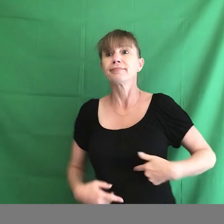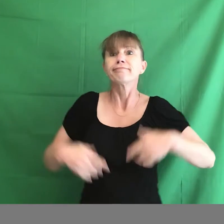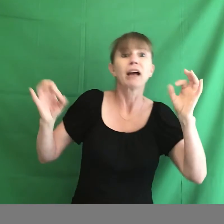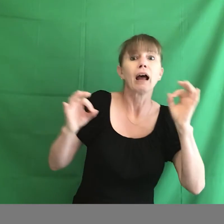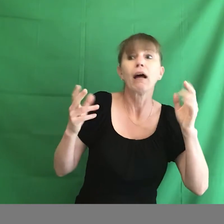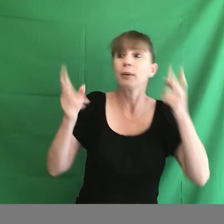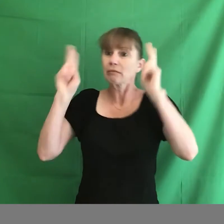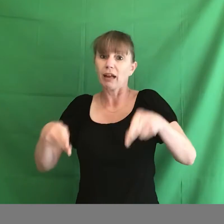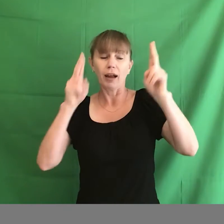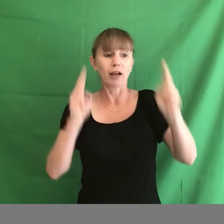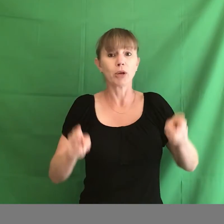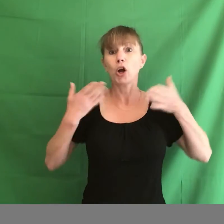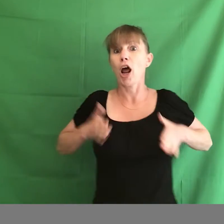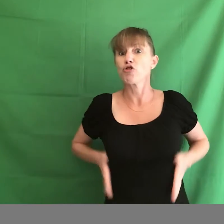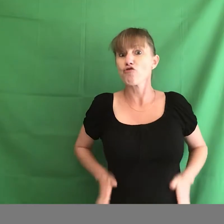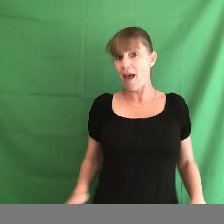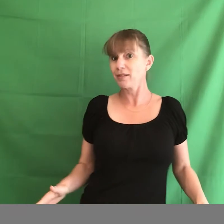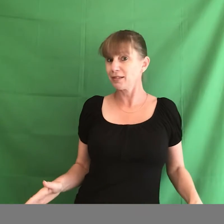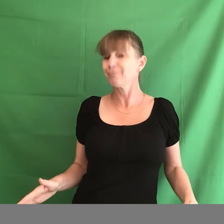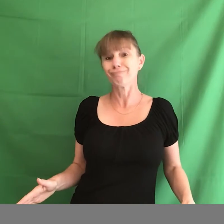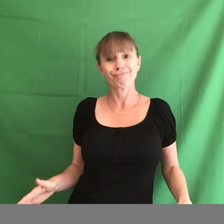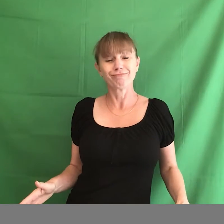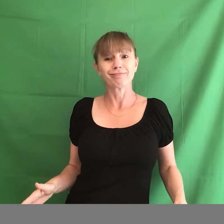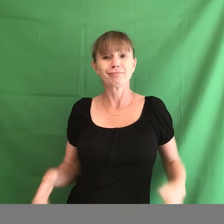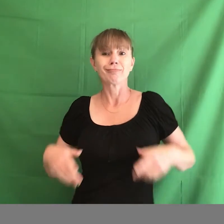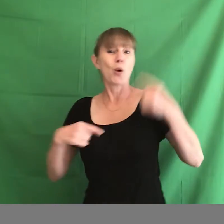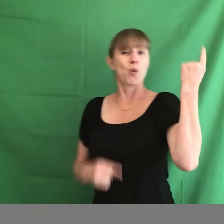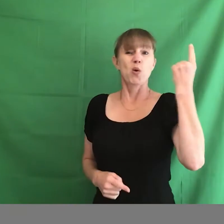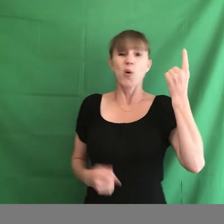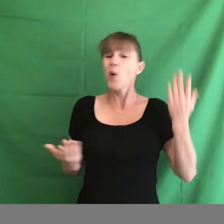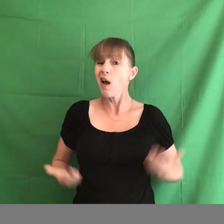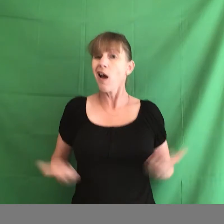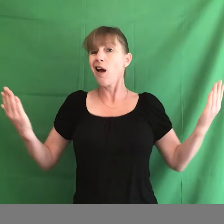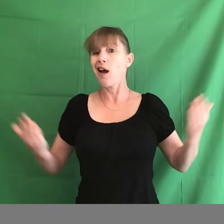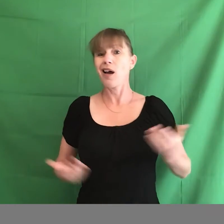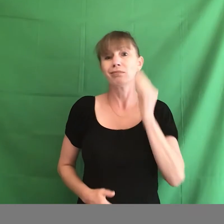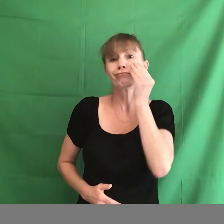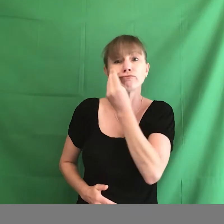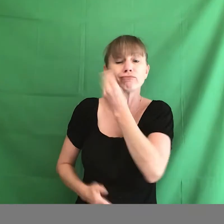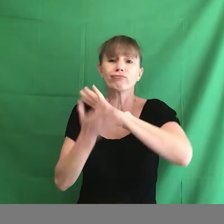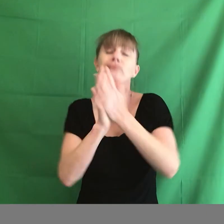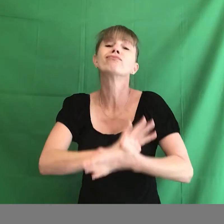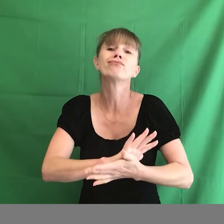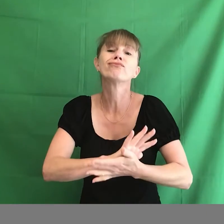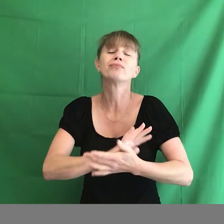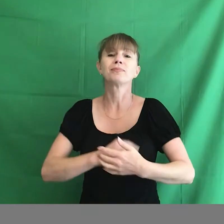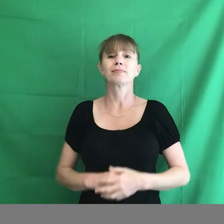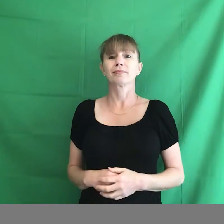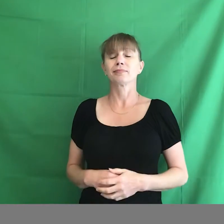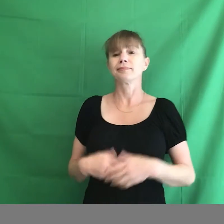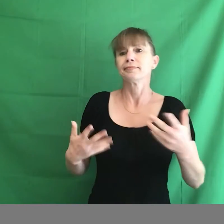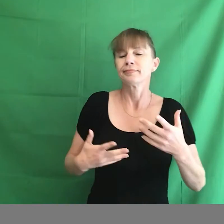Will anybody die if you put on a dress? Who on earth cares if your blusher's a